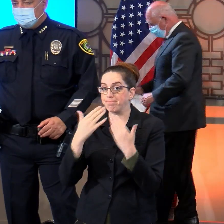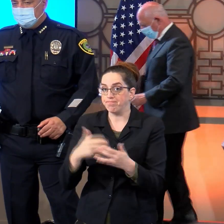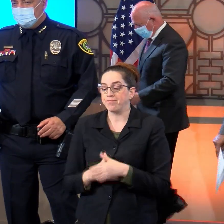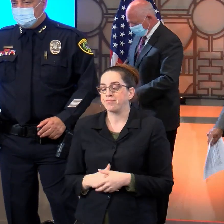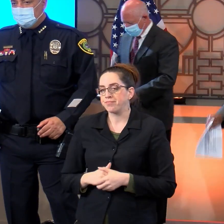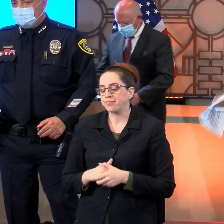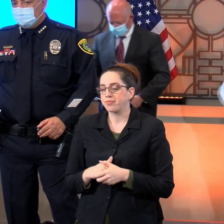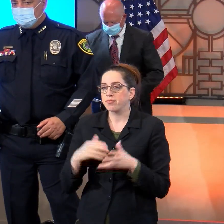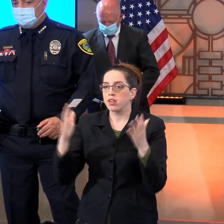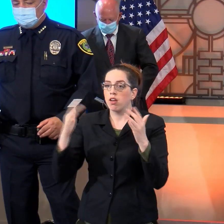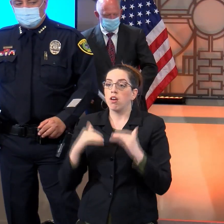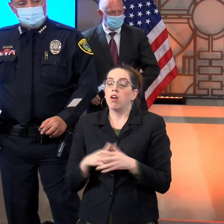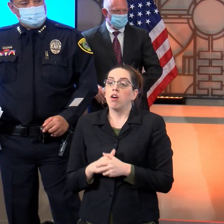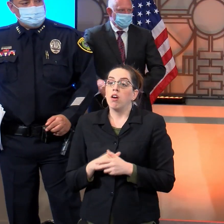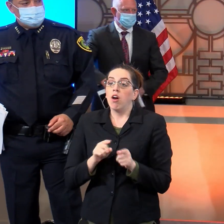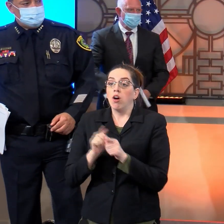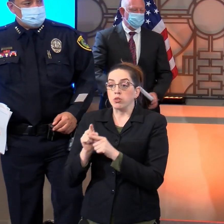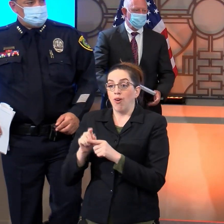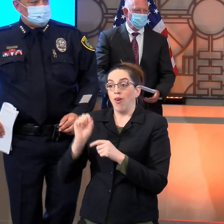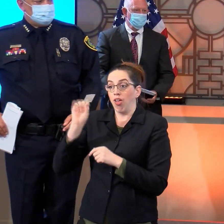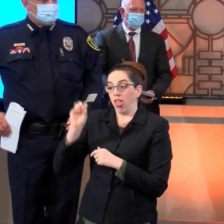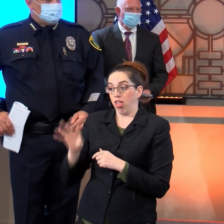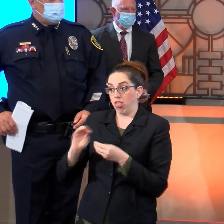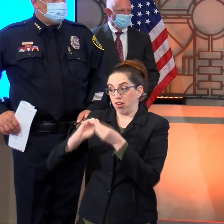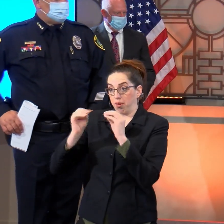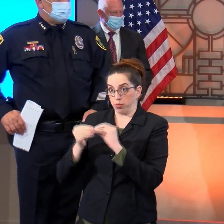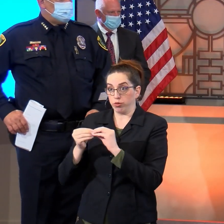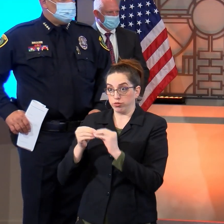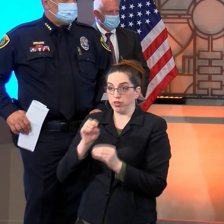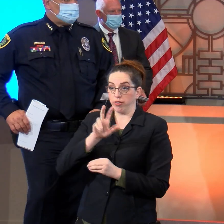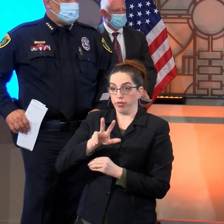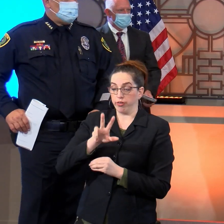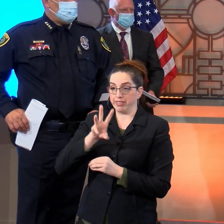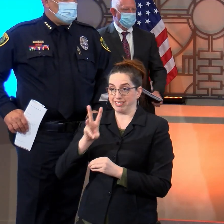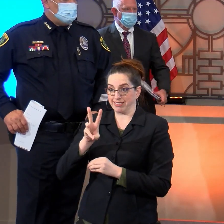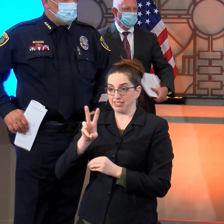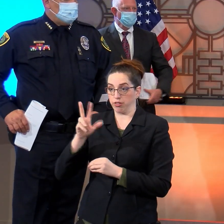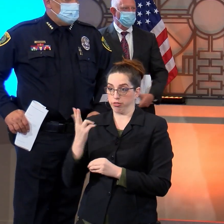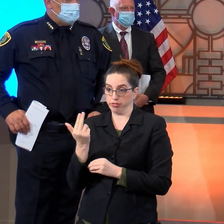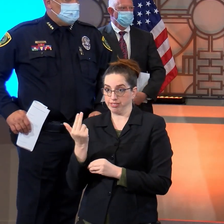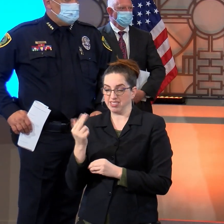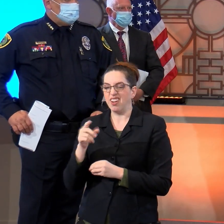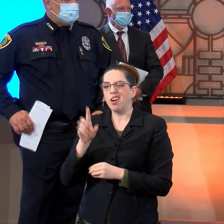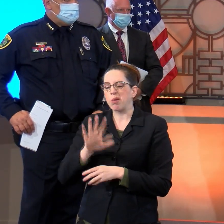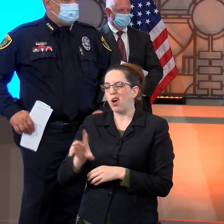Thank you very much. I also want to indicate in the numbers that we've given you, the 3613, about